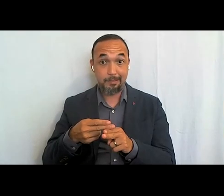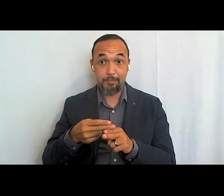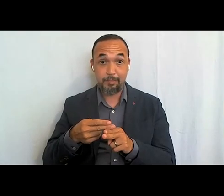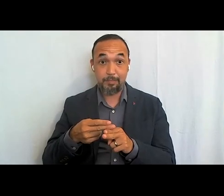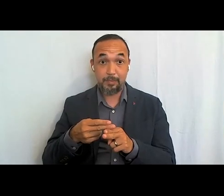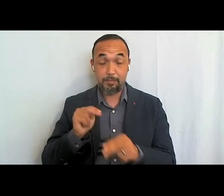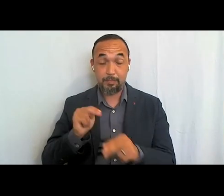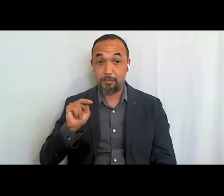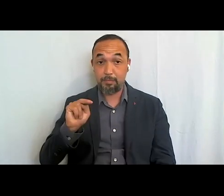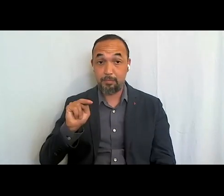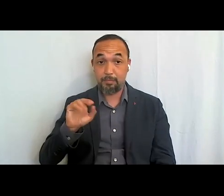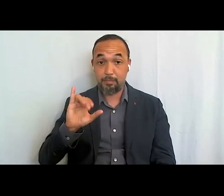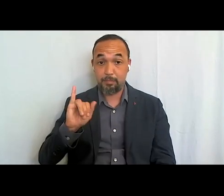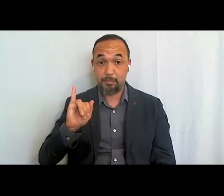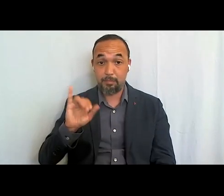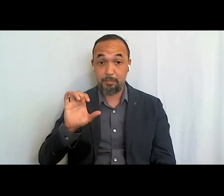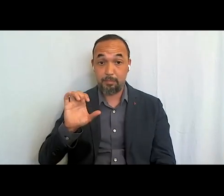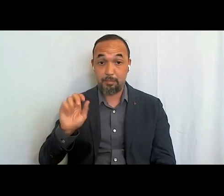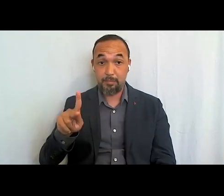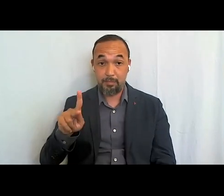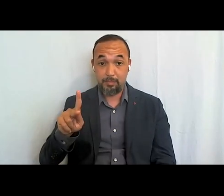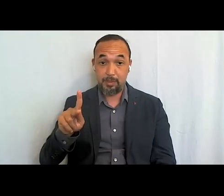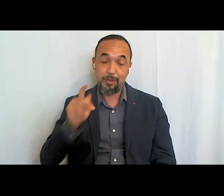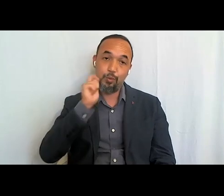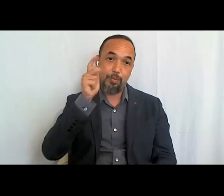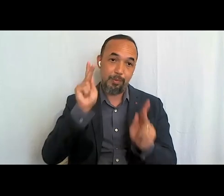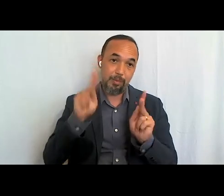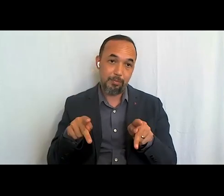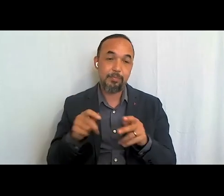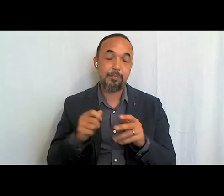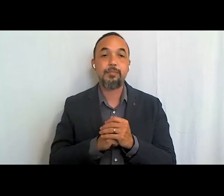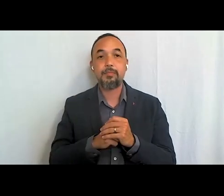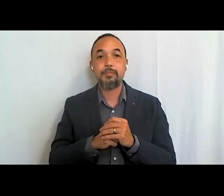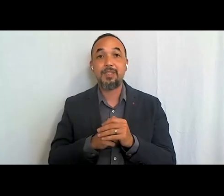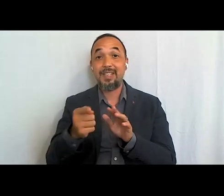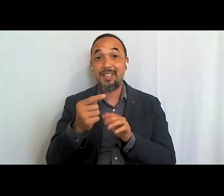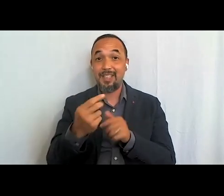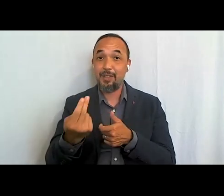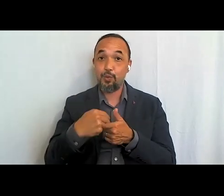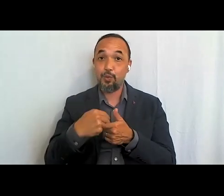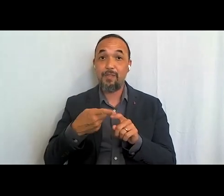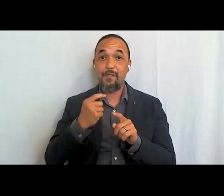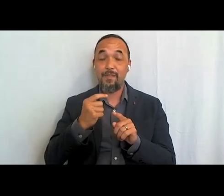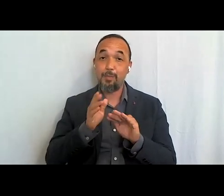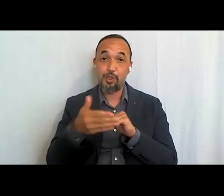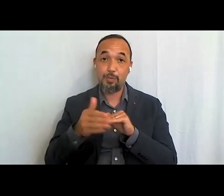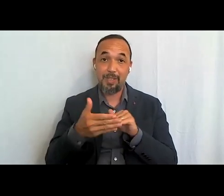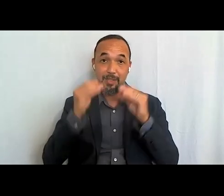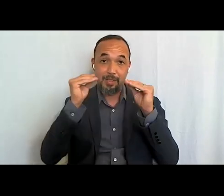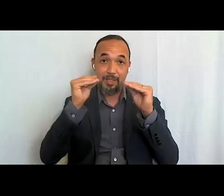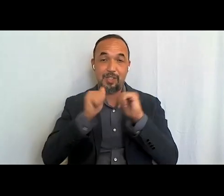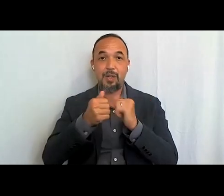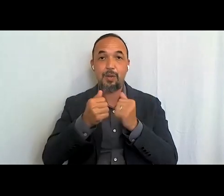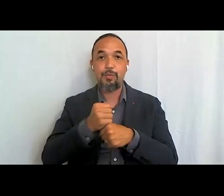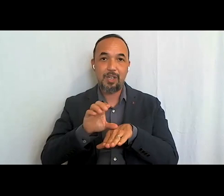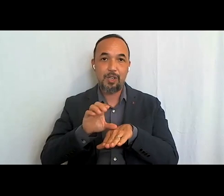rad guy. We actually had him join us from Jamaica to teach chocolate making, the